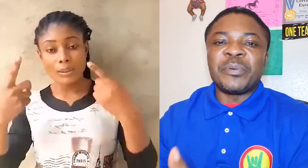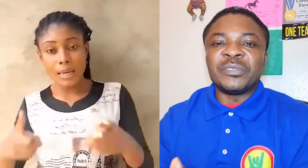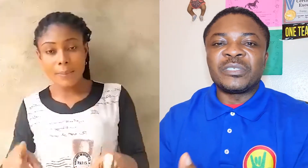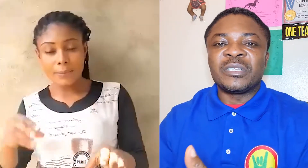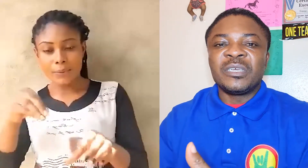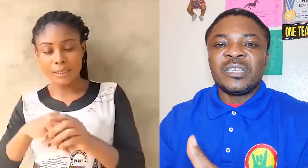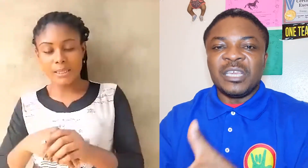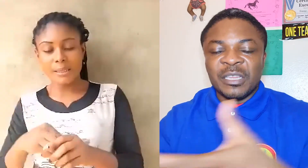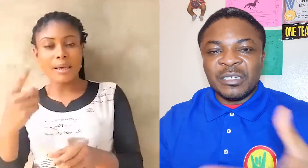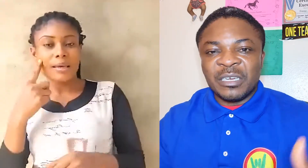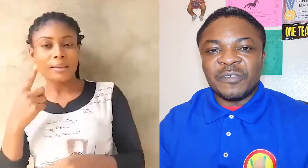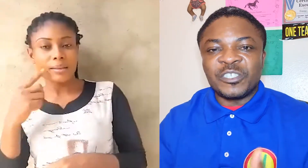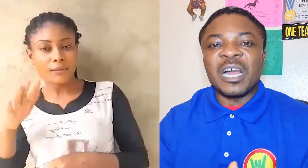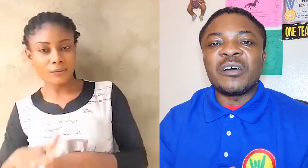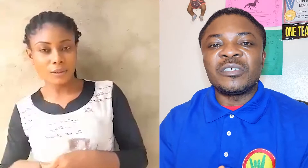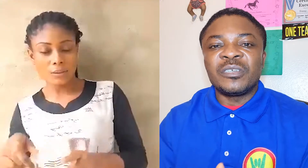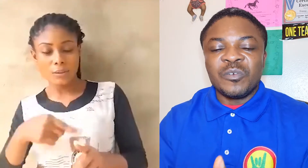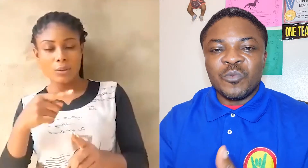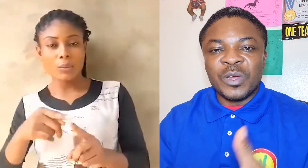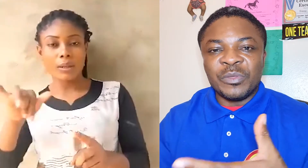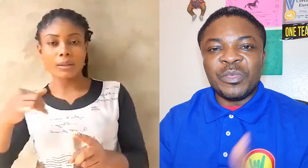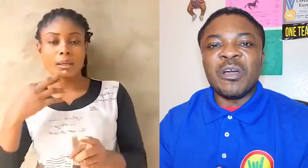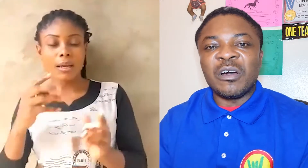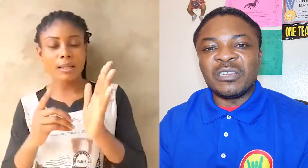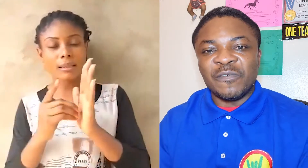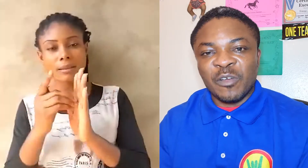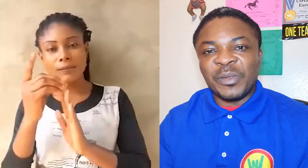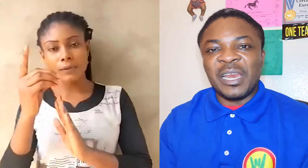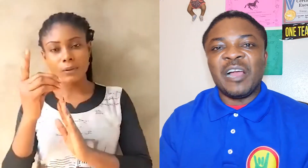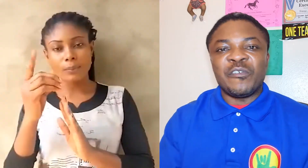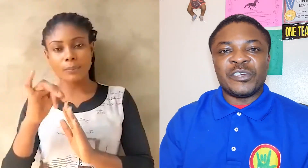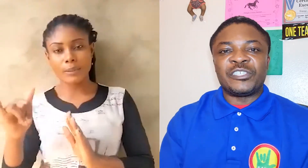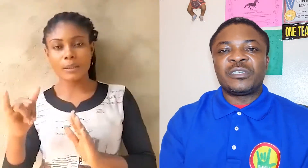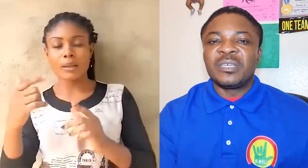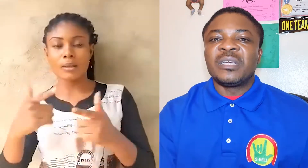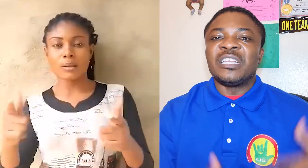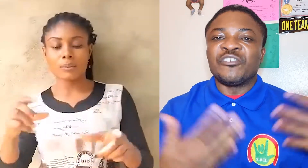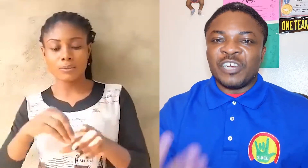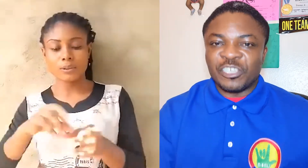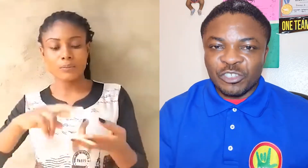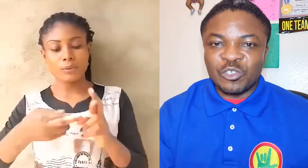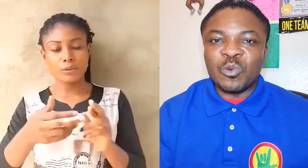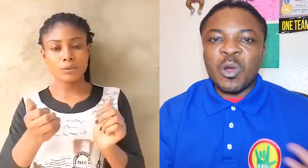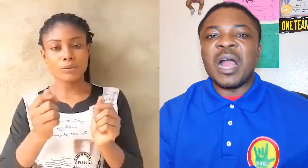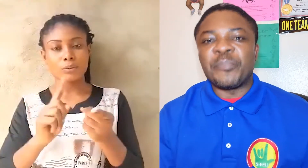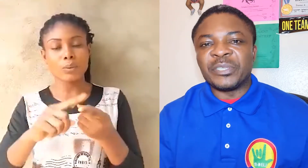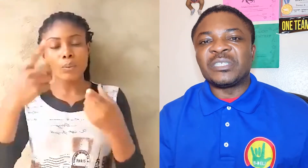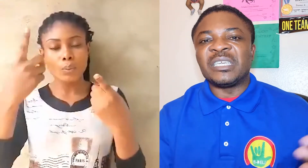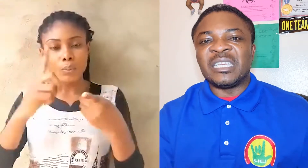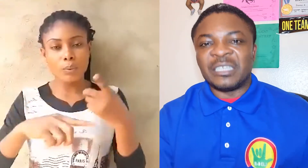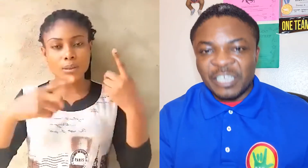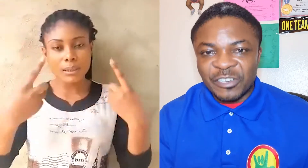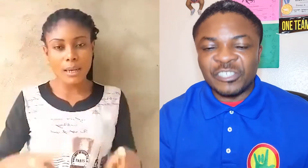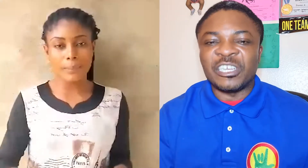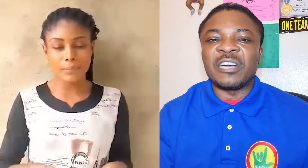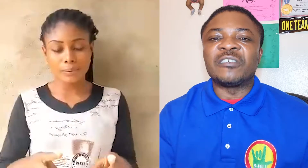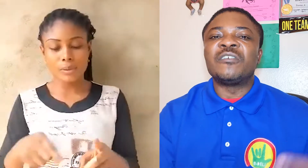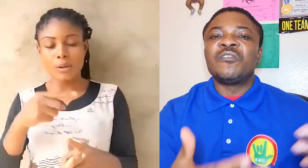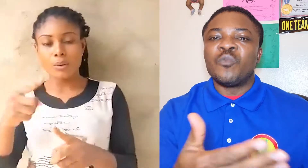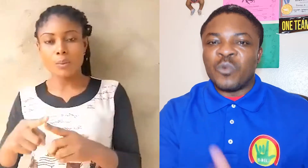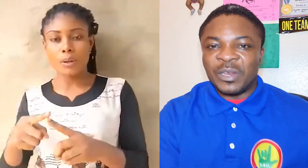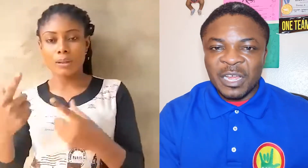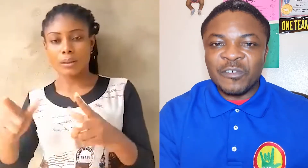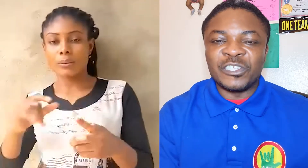what happens in a deaf child when they are developing language in relation to what happens in a hearing